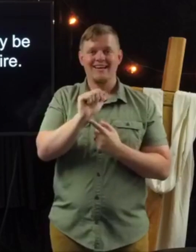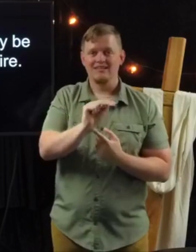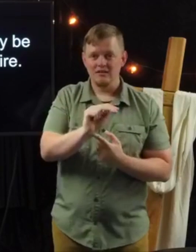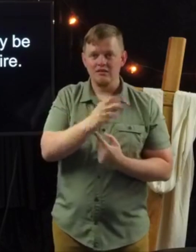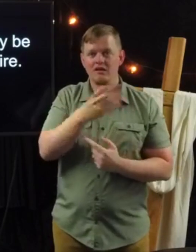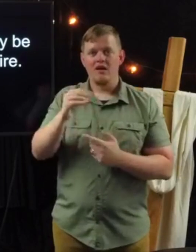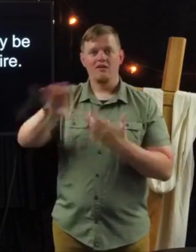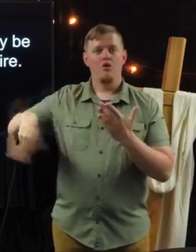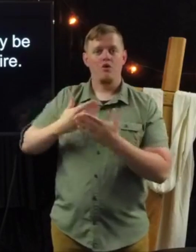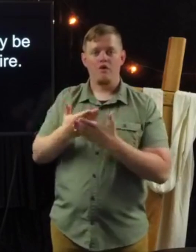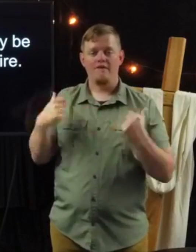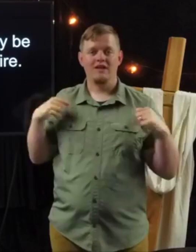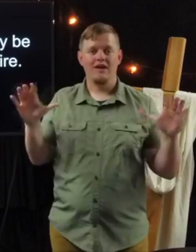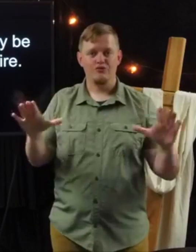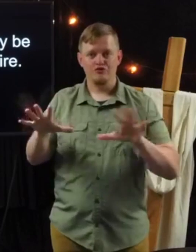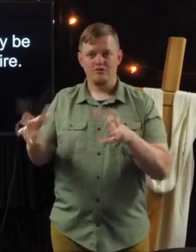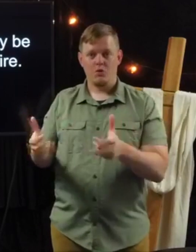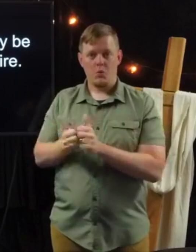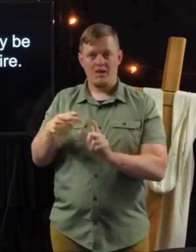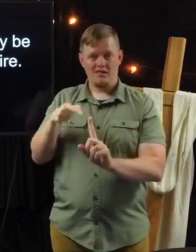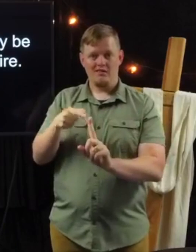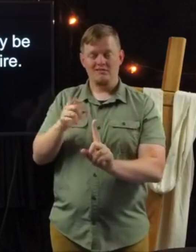will cast Satan and all of the angels that follow him